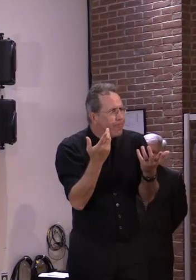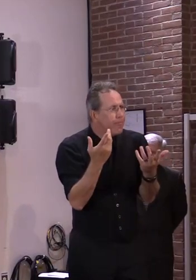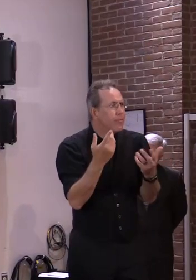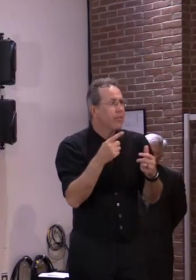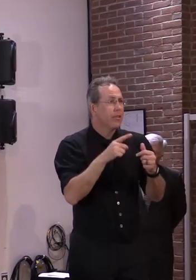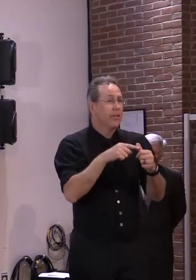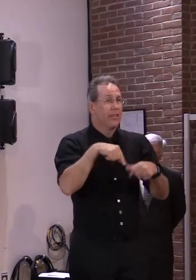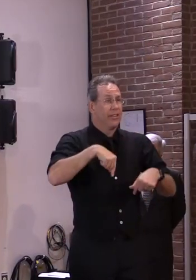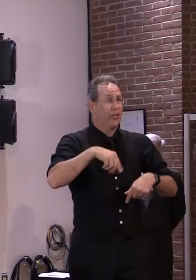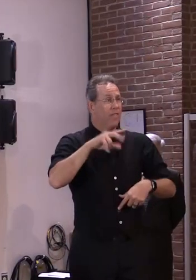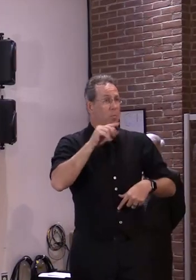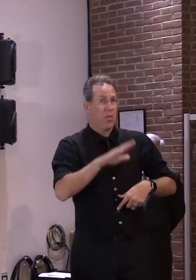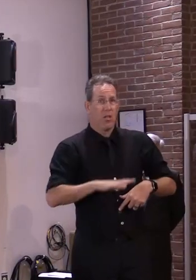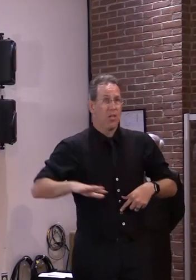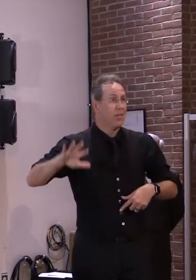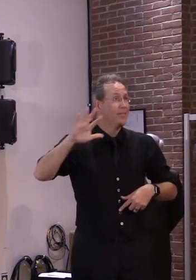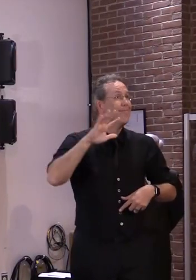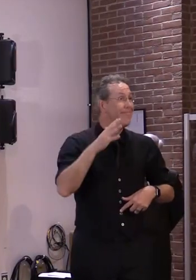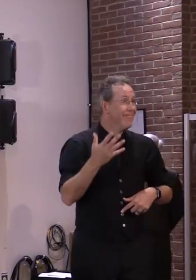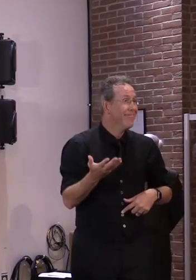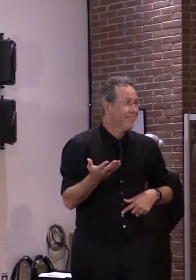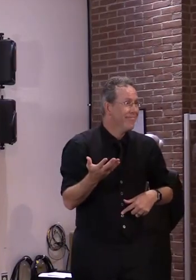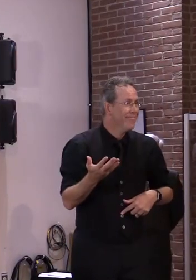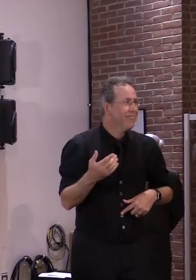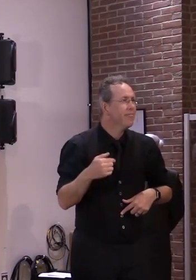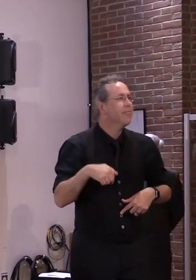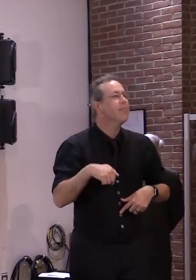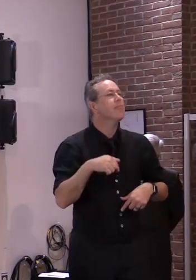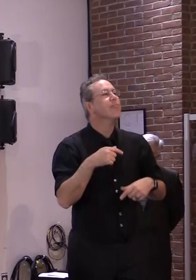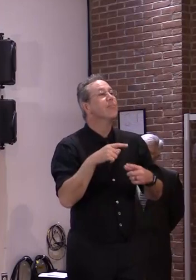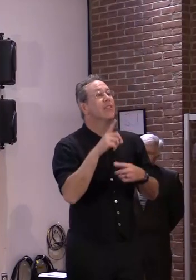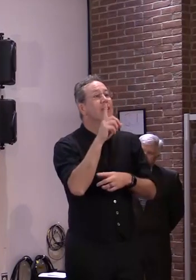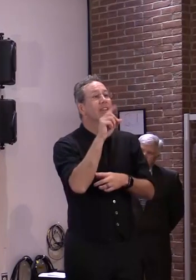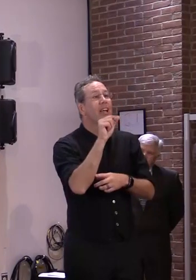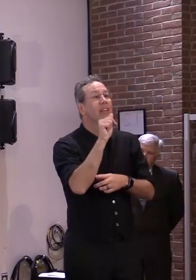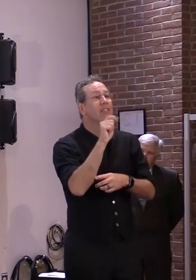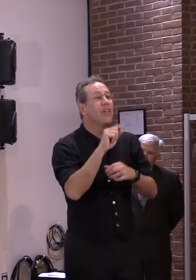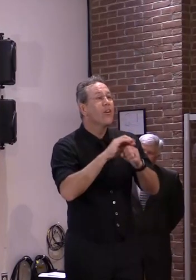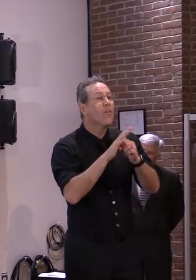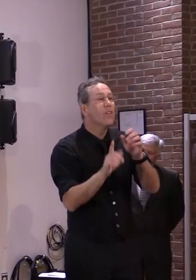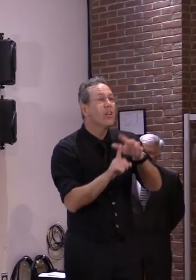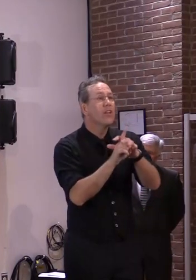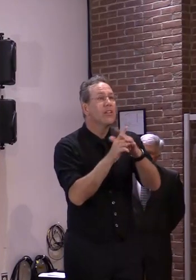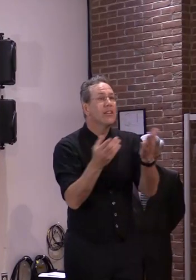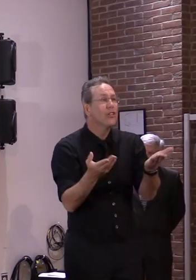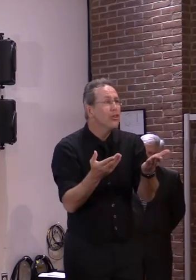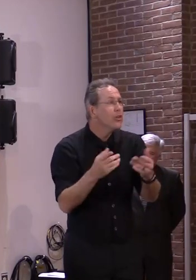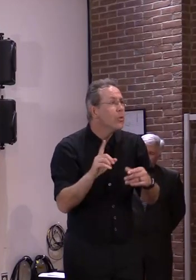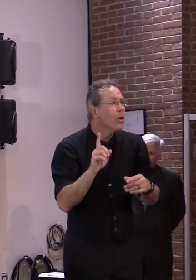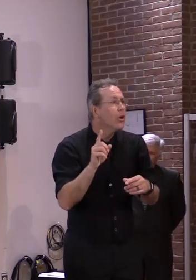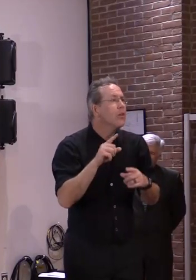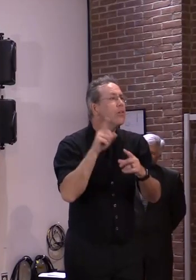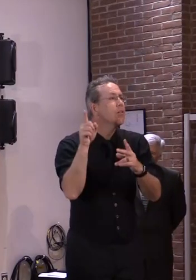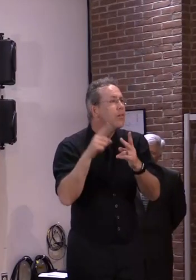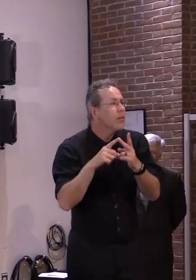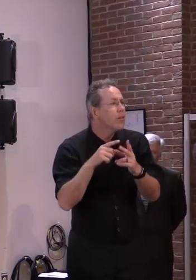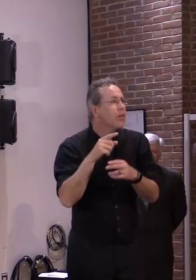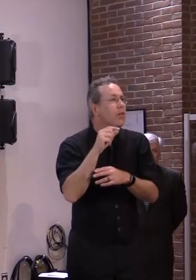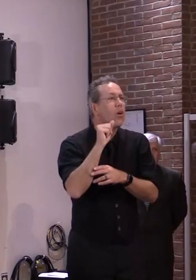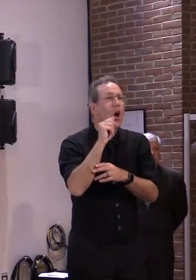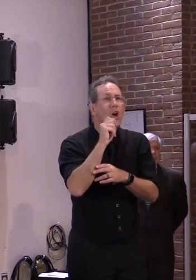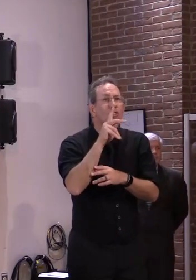is flaring up in Missouri and in Arkansas and other states where there are very large pockets